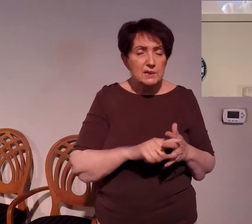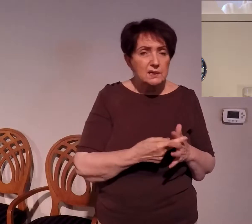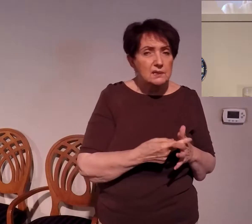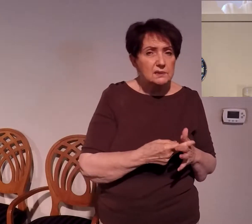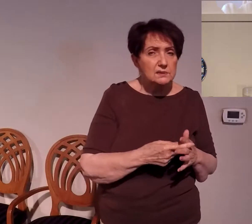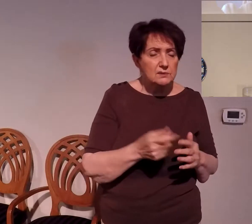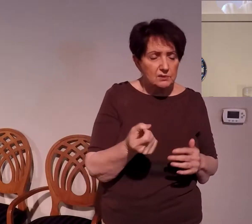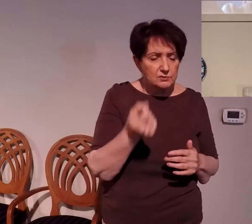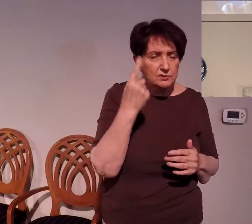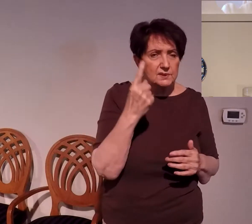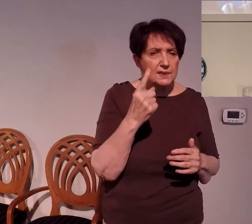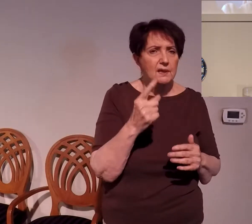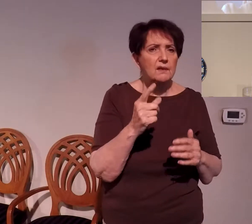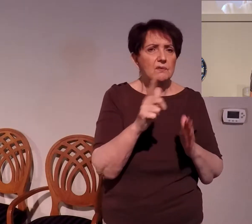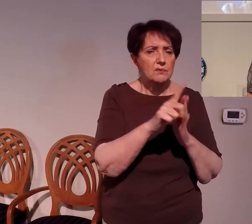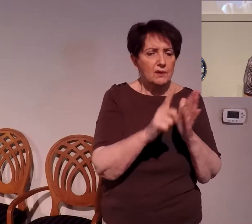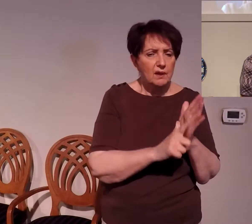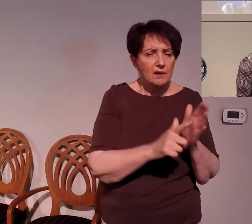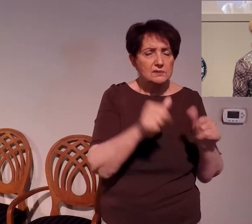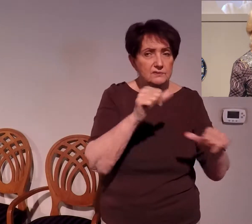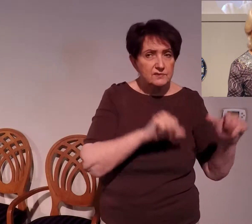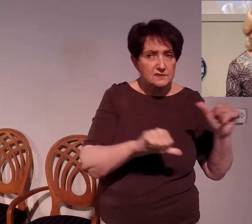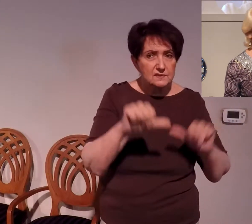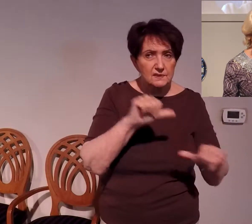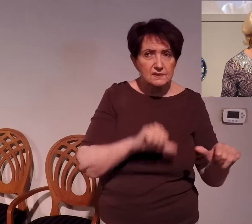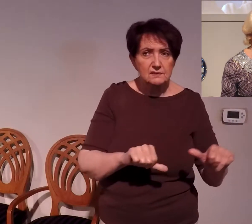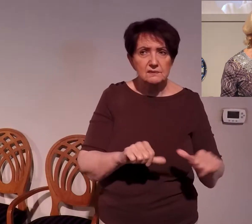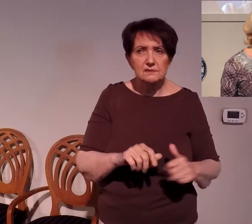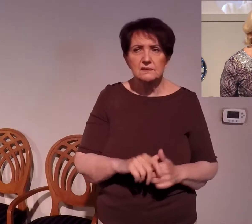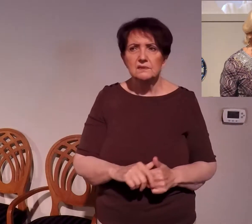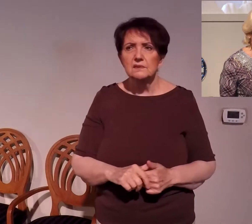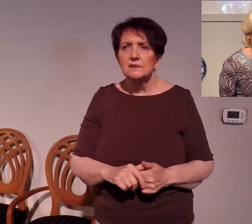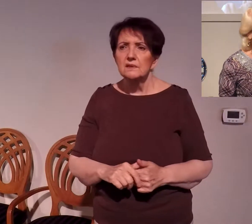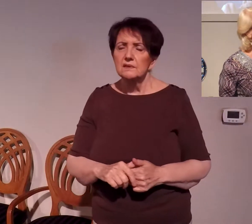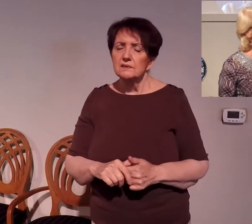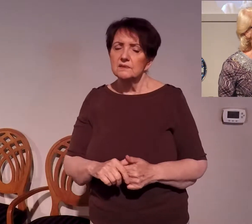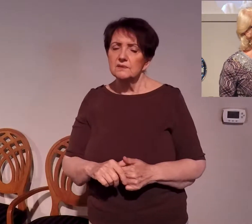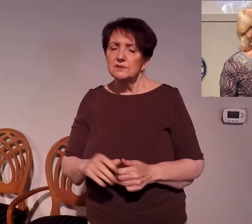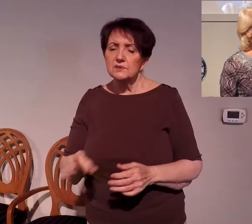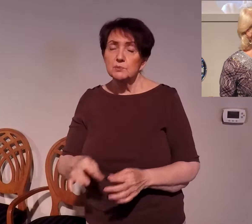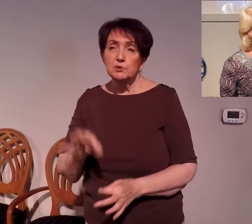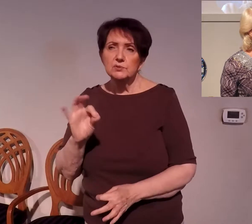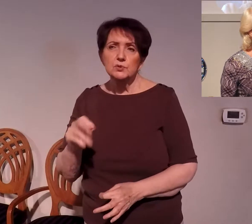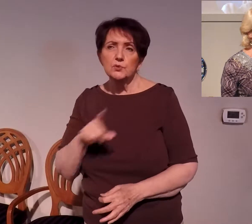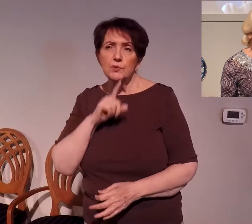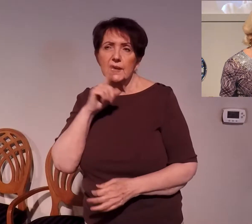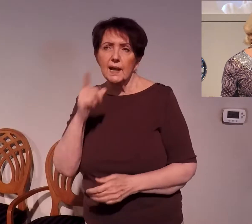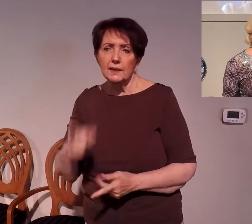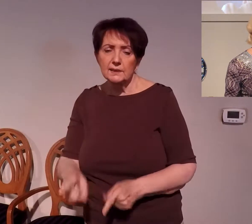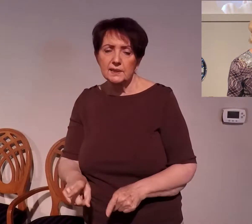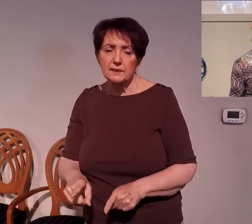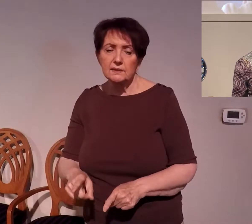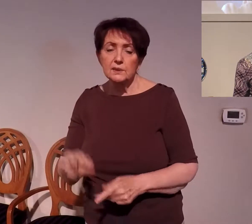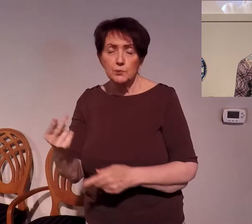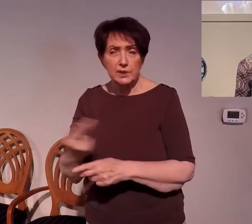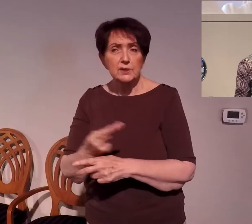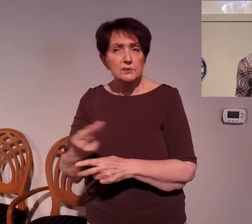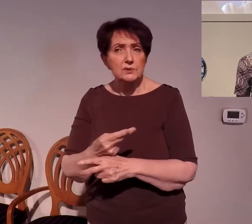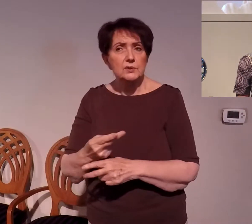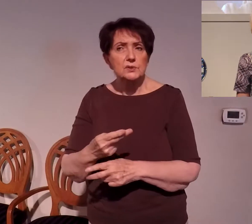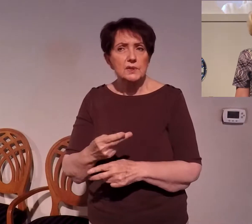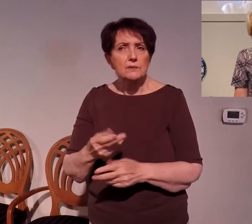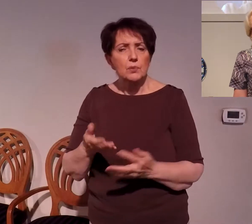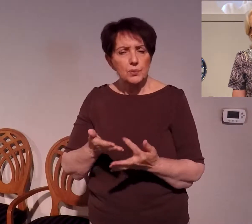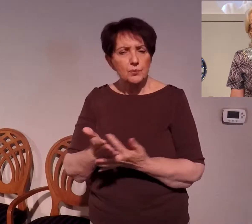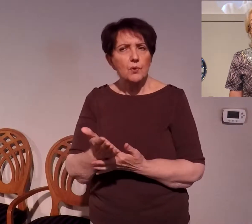can understand the spiritual reality, and we can apply through our conscious awareness.